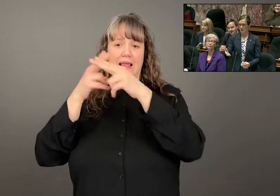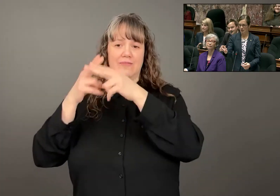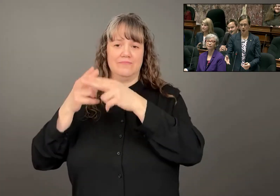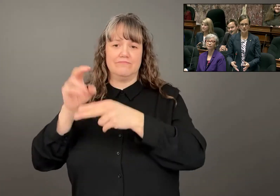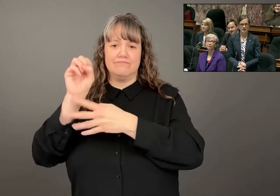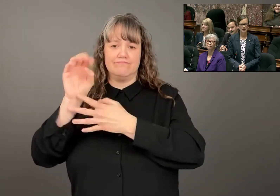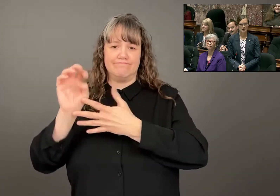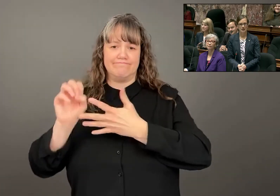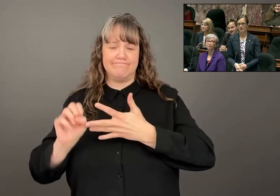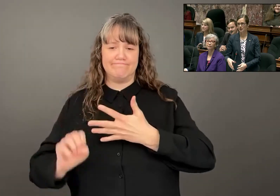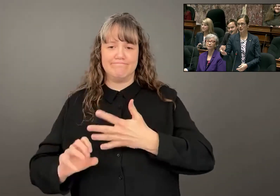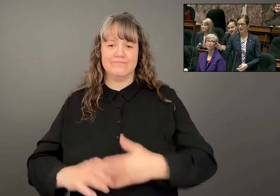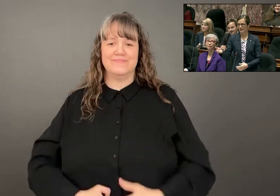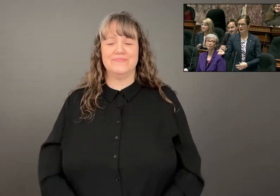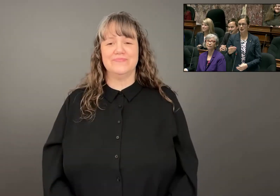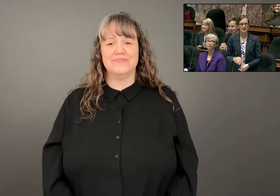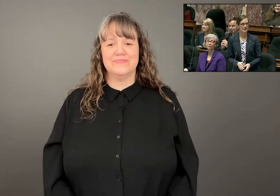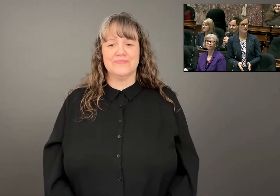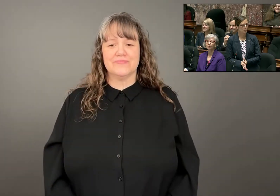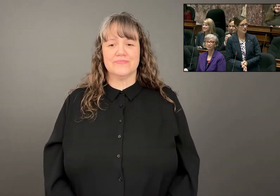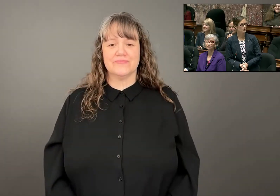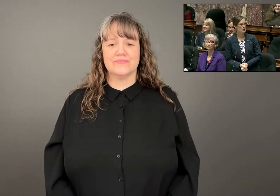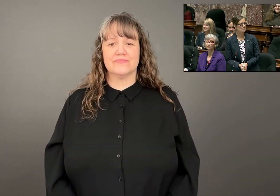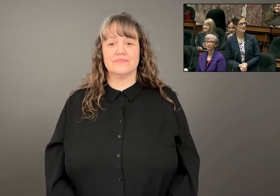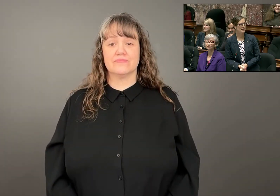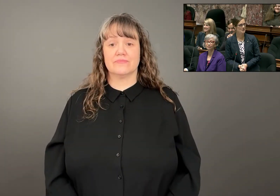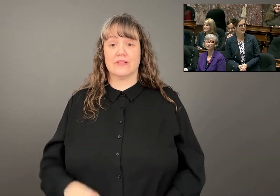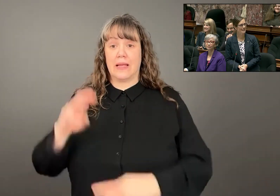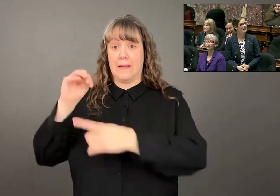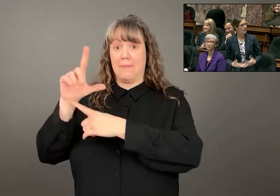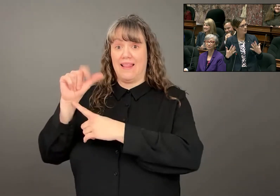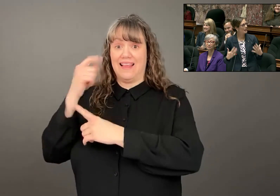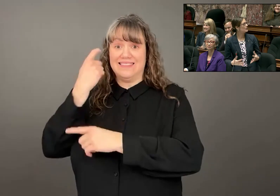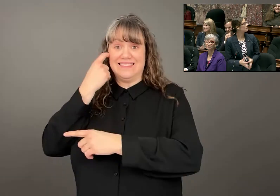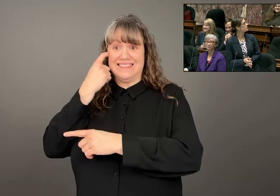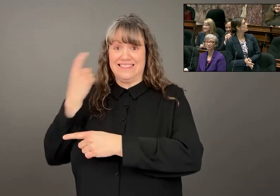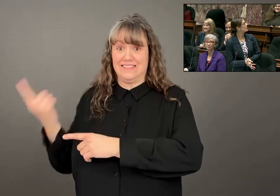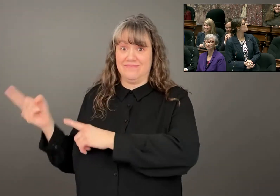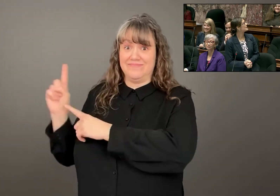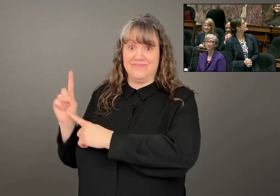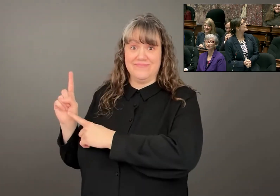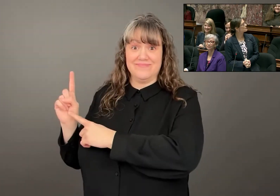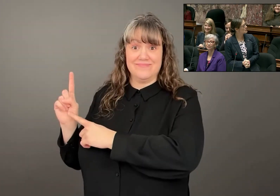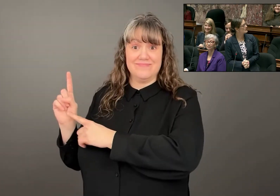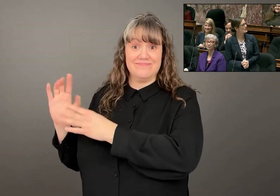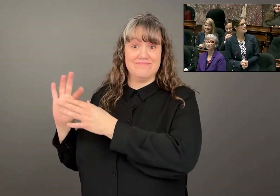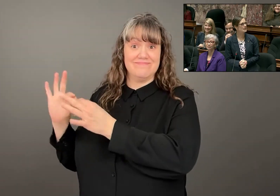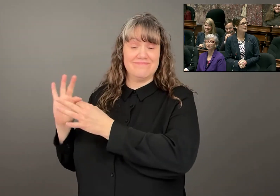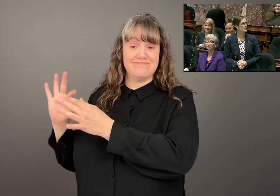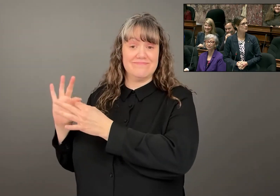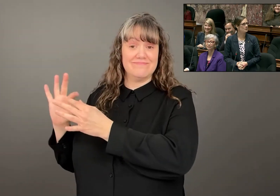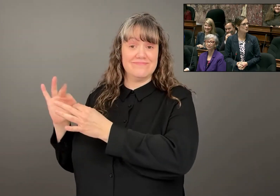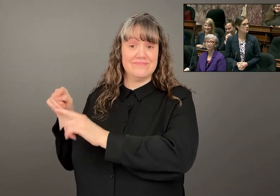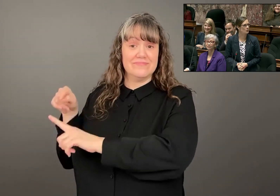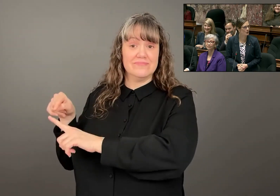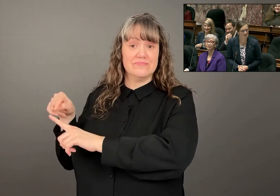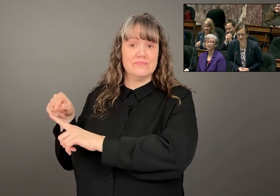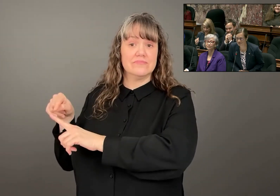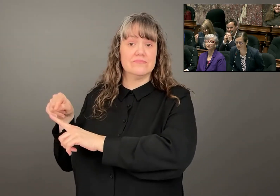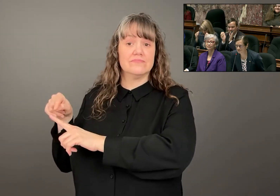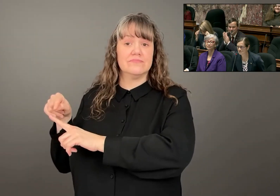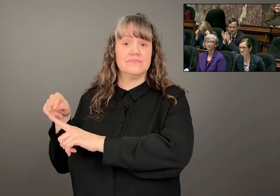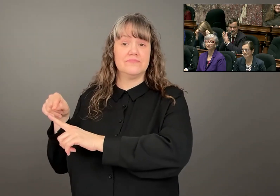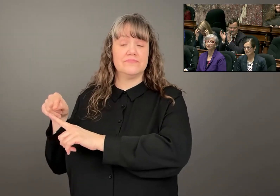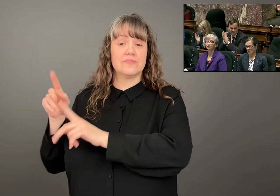While the member opposite may have given her colleague an upgrade to Richmond Steveston, on behalf of the residents of Richmond Steveston, I thank them very much for their work.